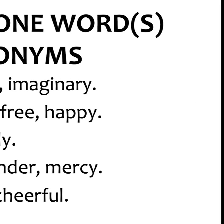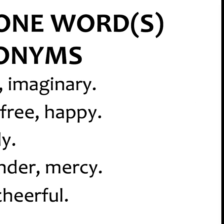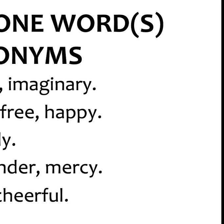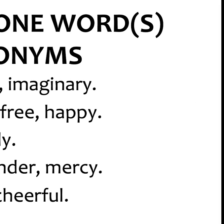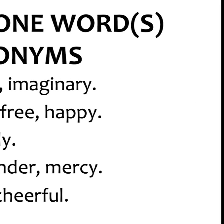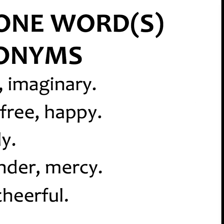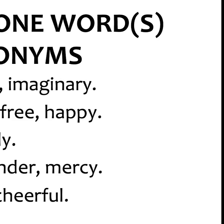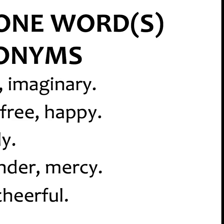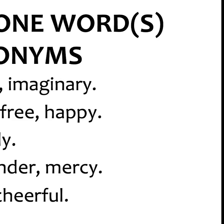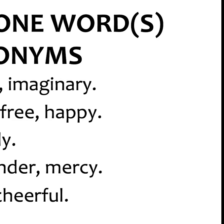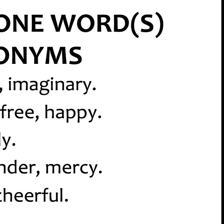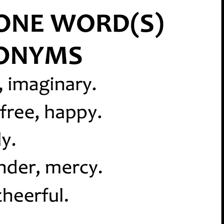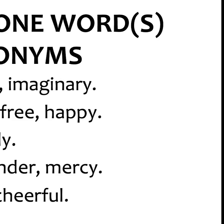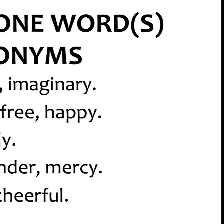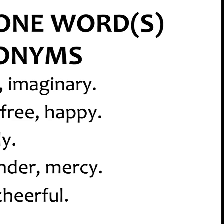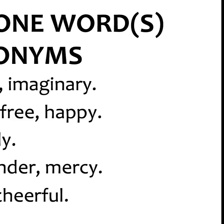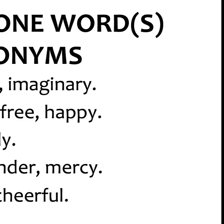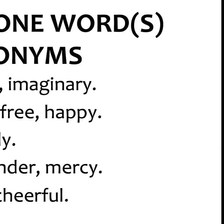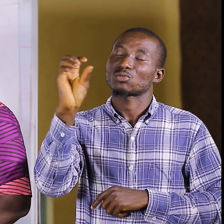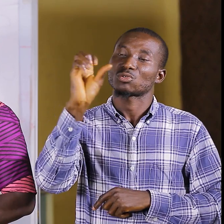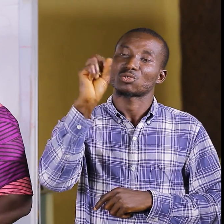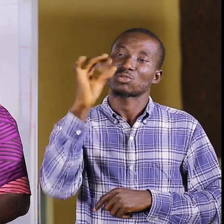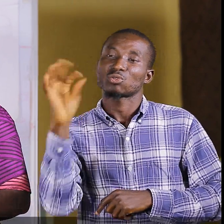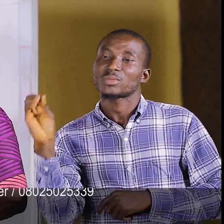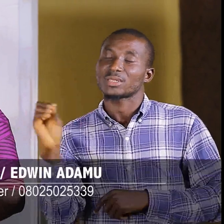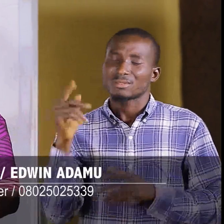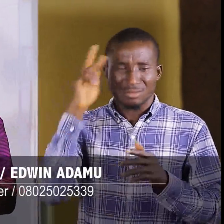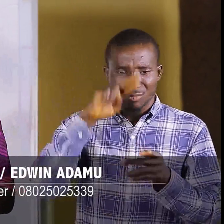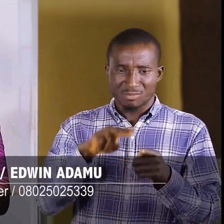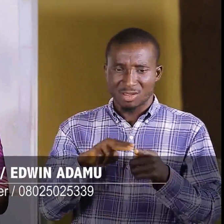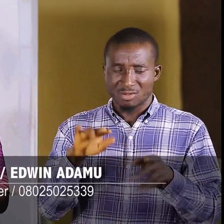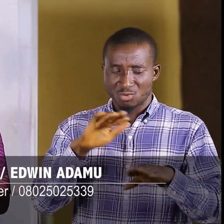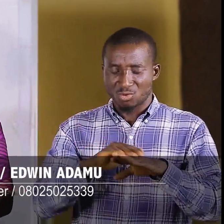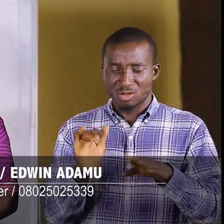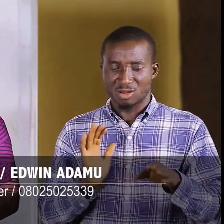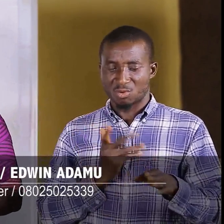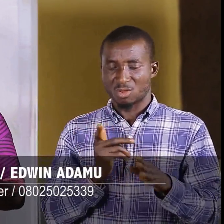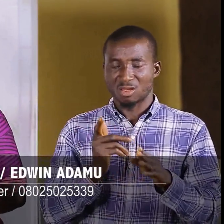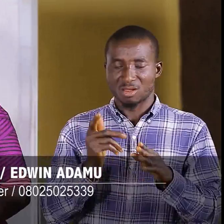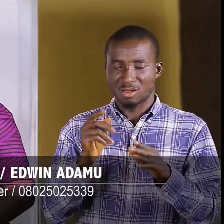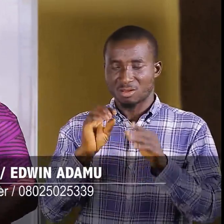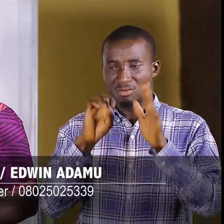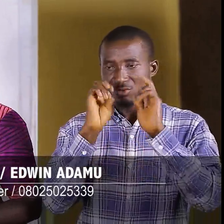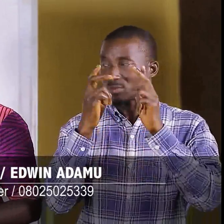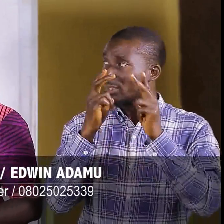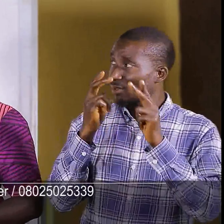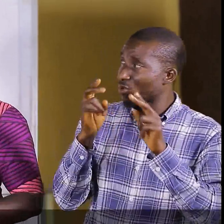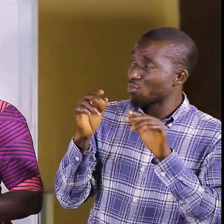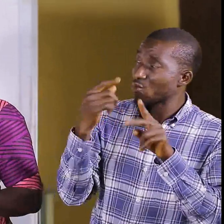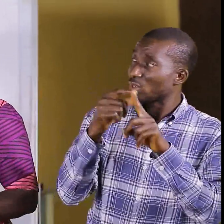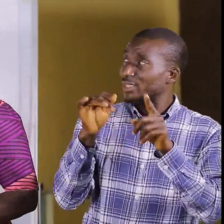to positive tone words synonyms. Remember our lesson on antonyms and synonyms, words and